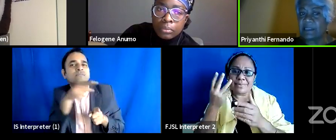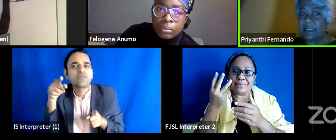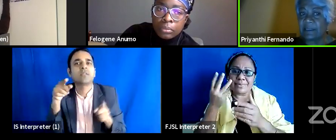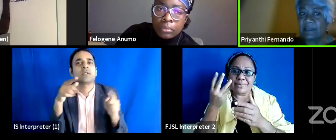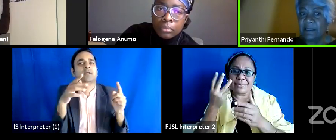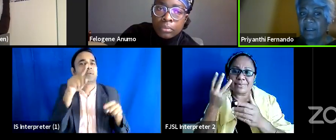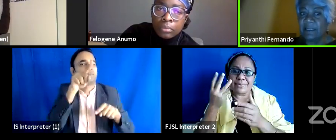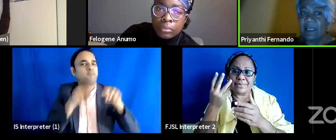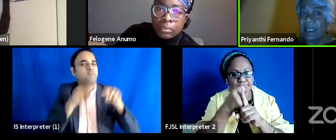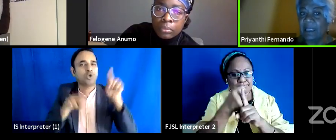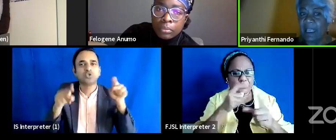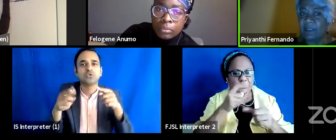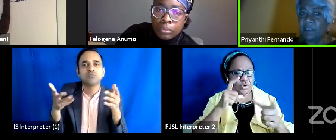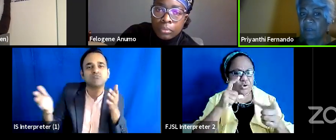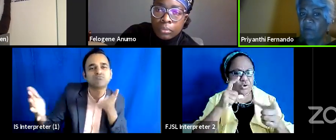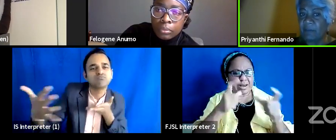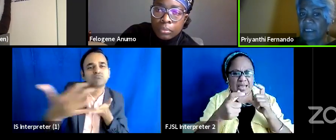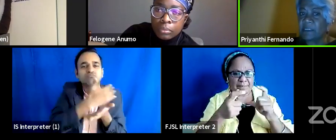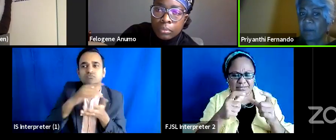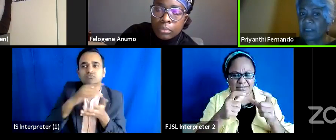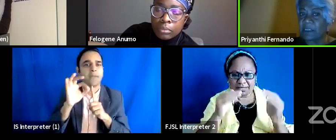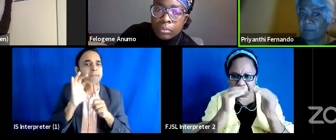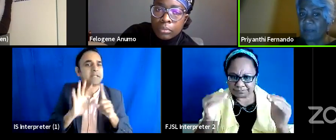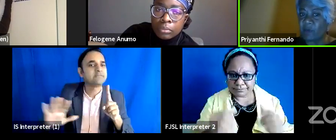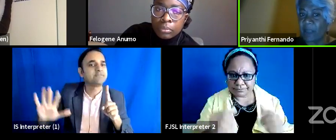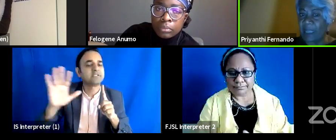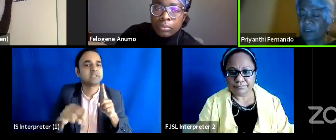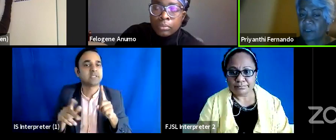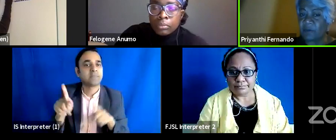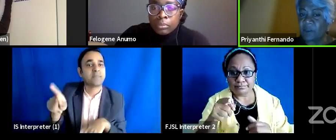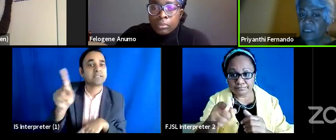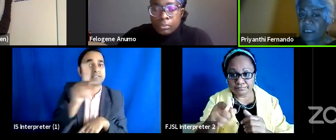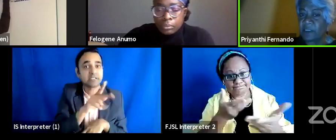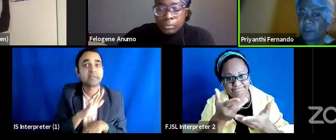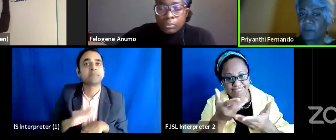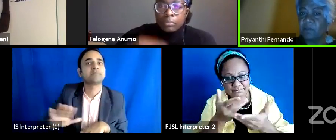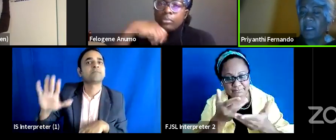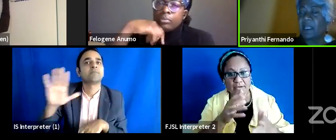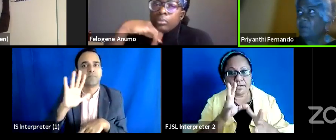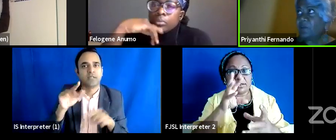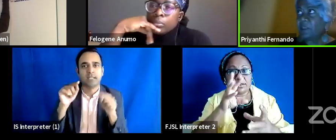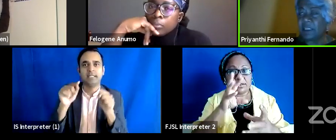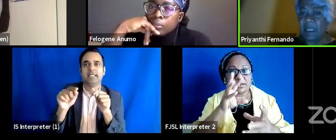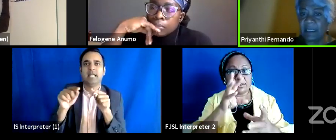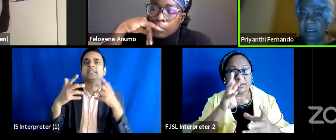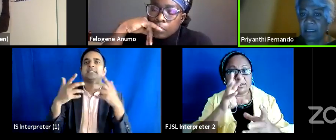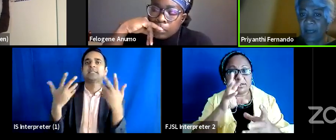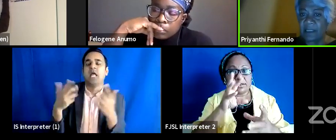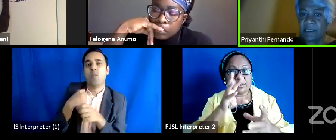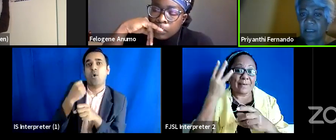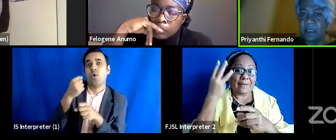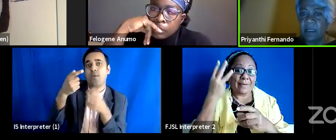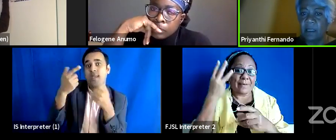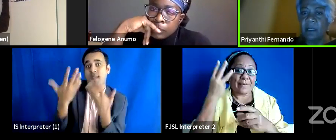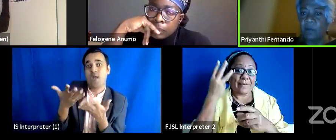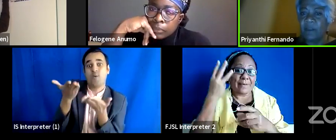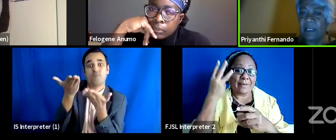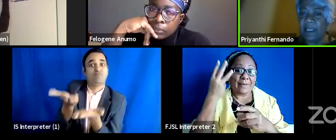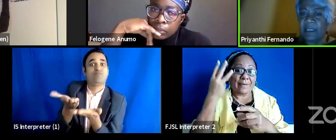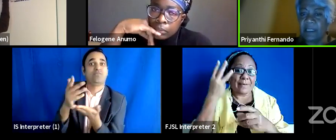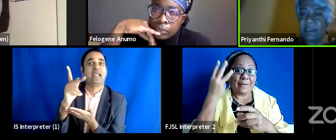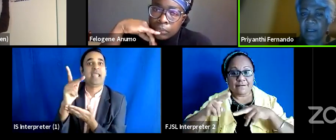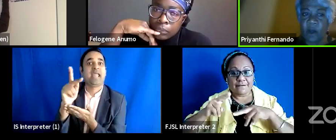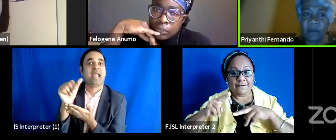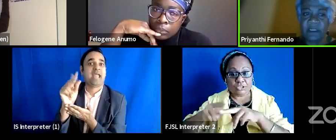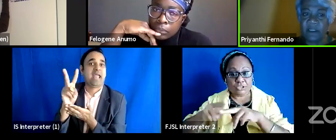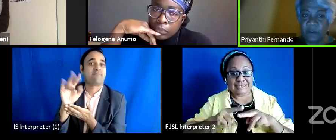working as a consultant engaged in feminist participatory action research in Fiji and Kiribati with